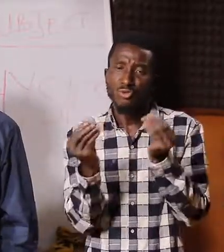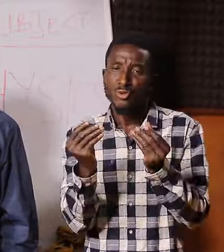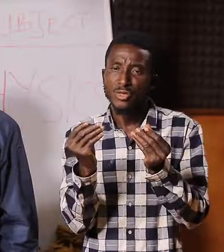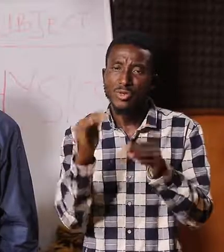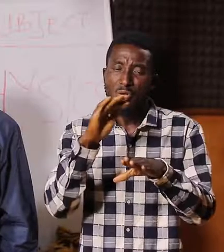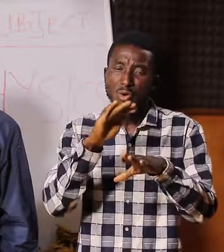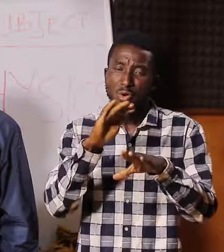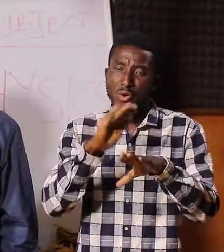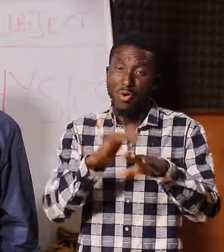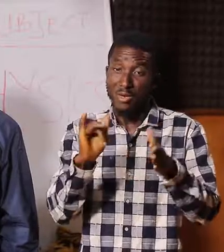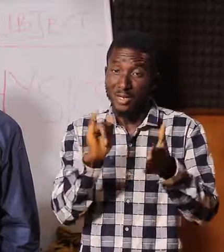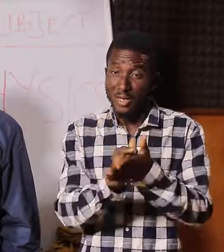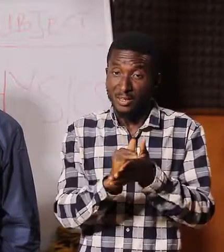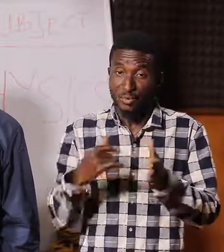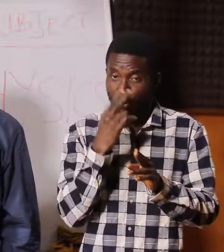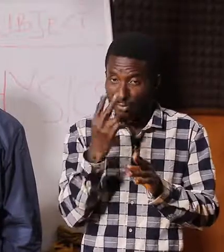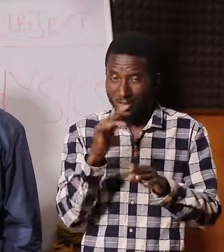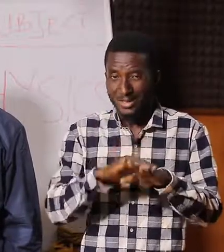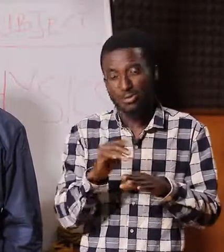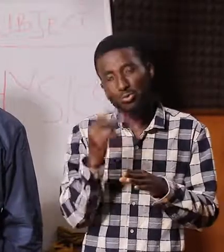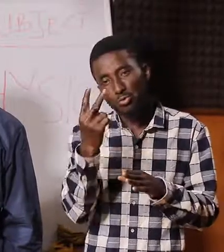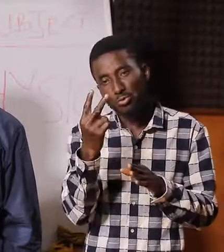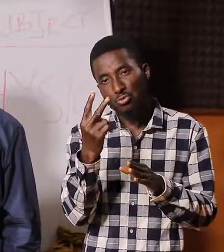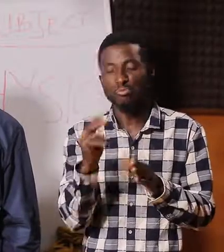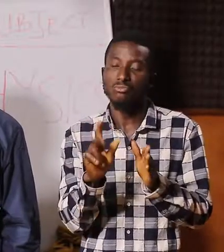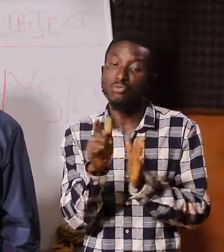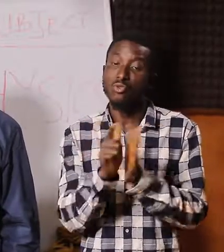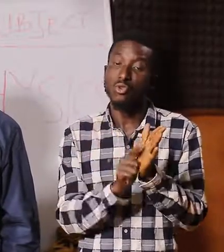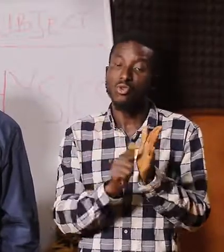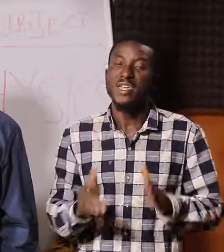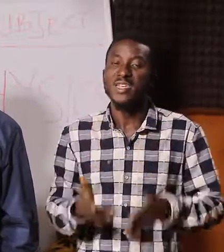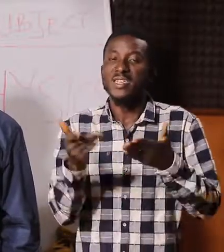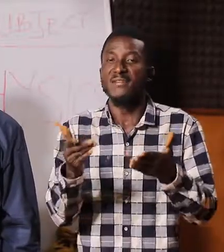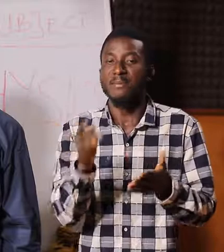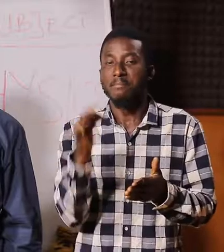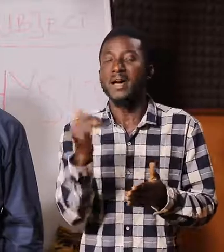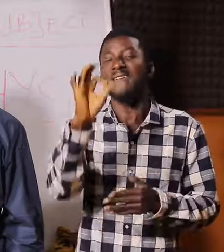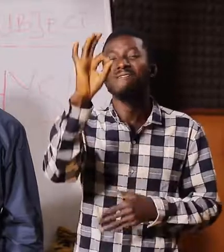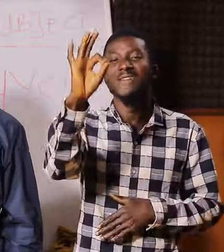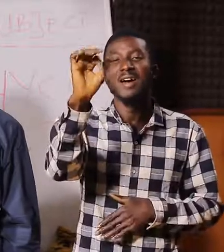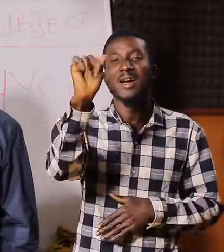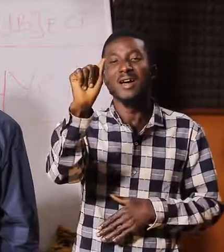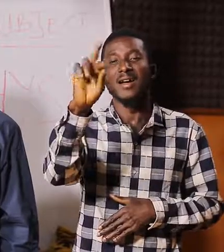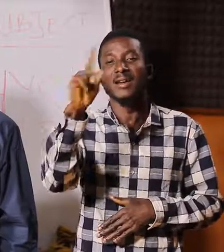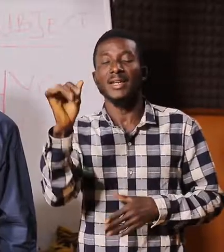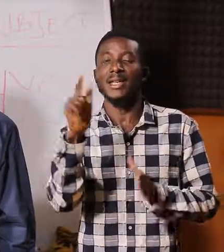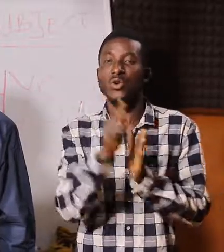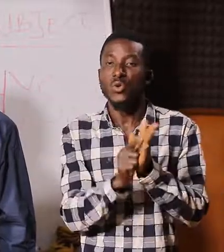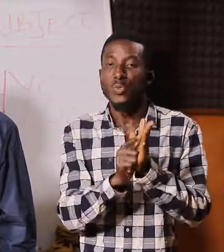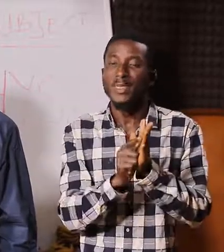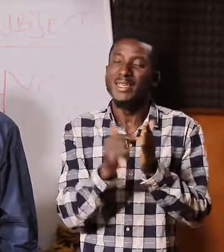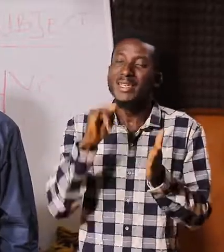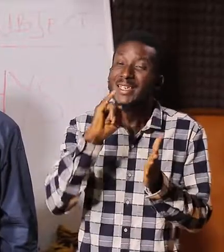at two major laws given by Faraday. And the first one talks about the relationship between